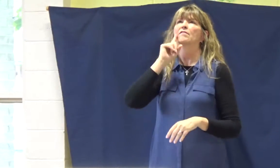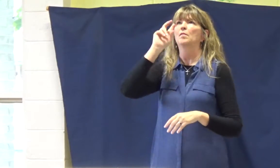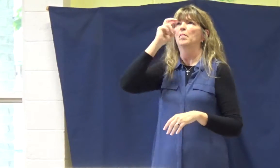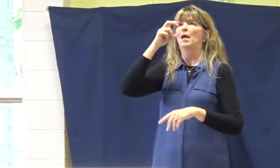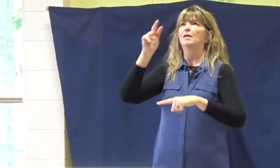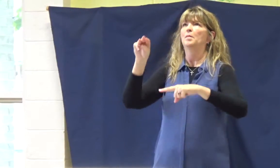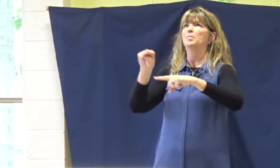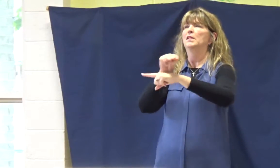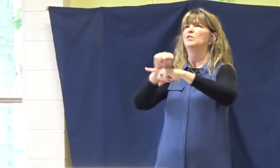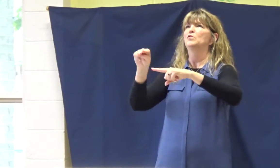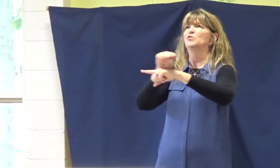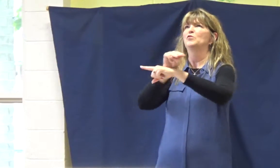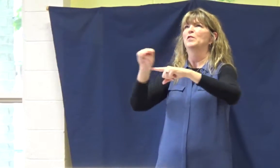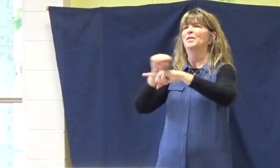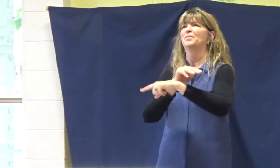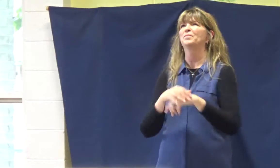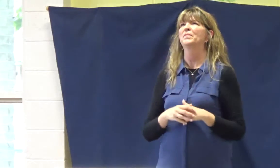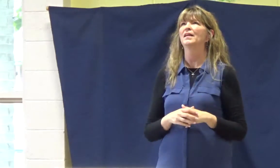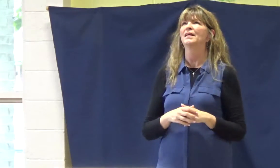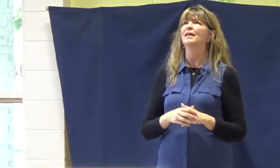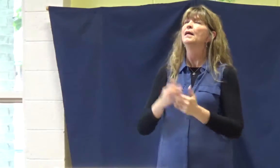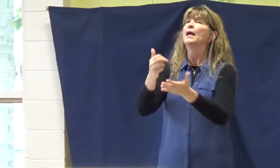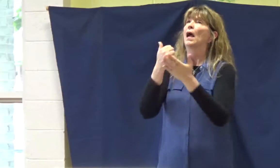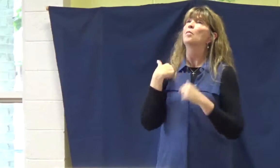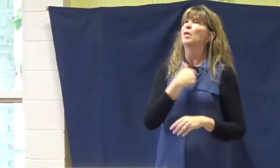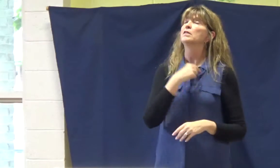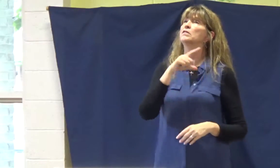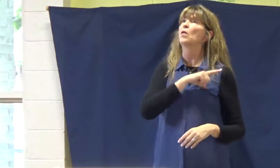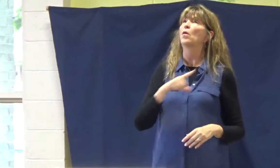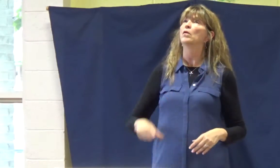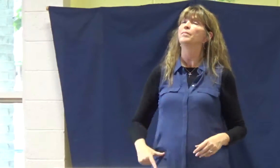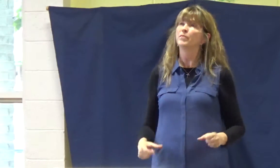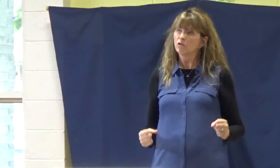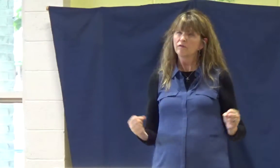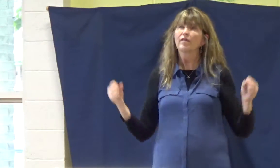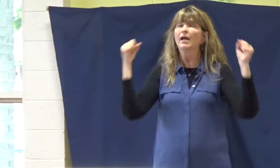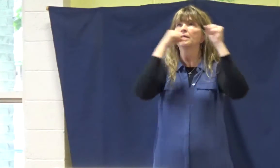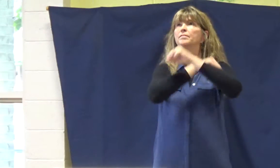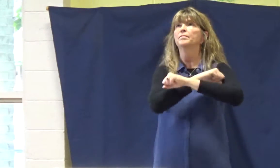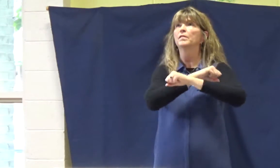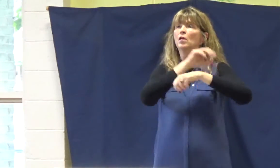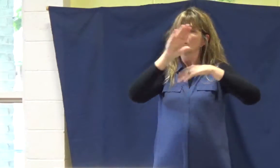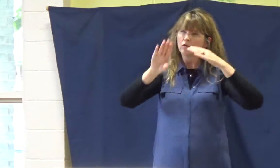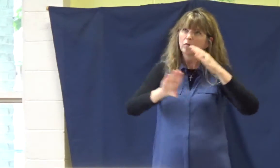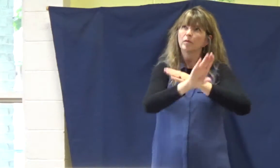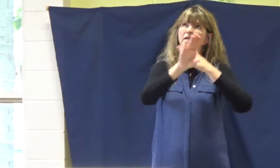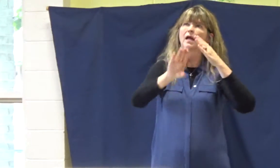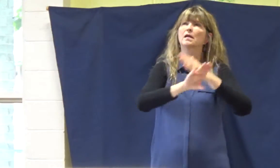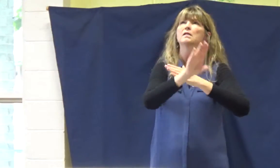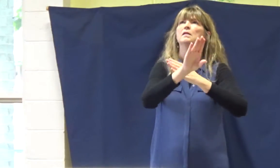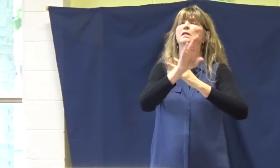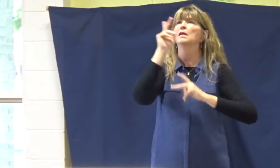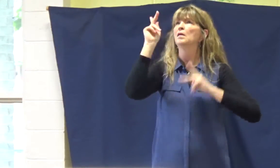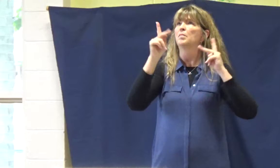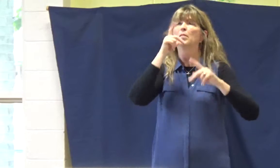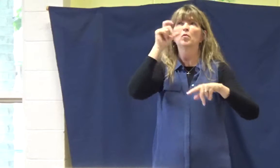as they help us as we work on setting up our deaf blind ministry. Pray, Lord, that you'll help us